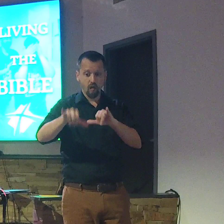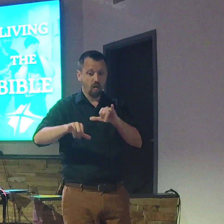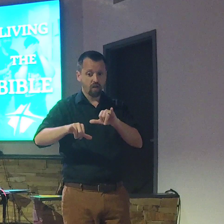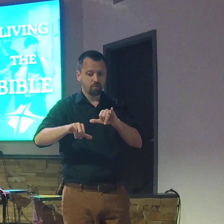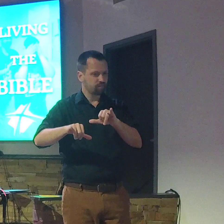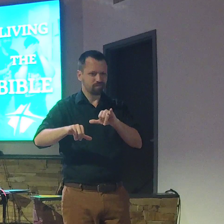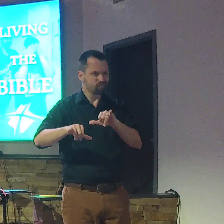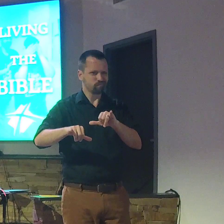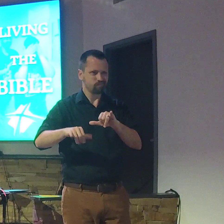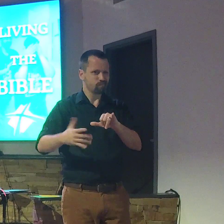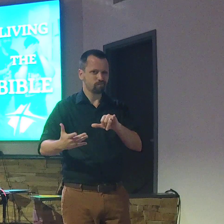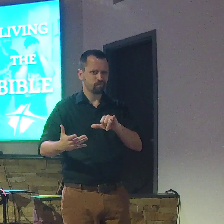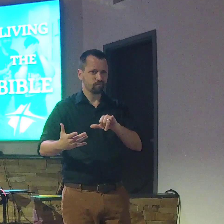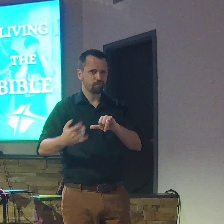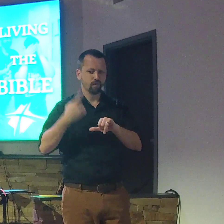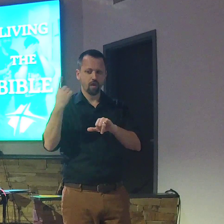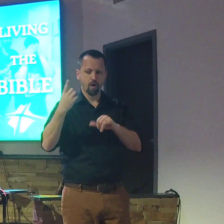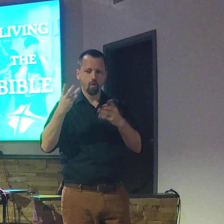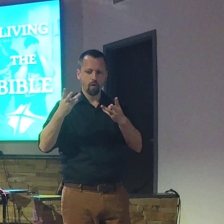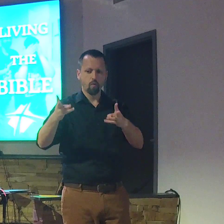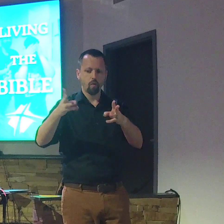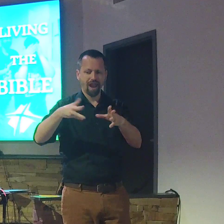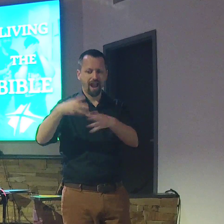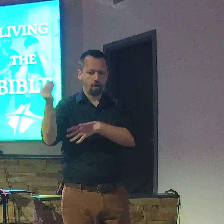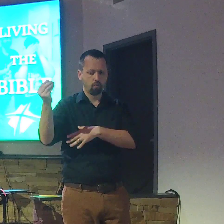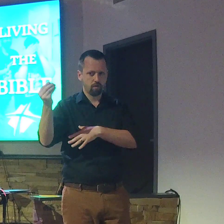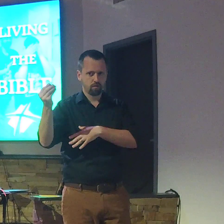situation. There's always a way out.